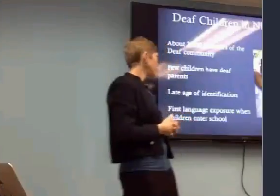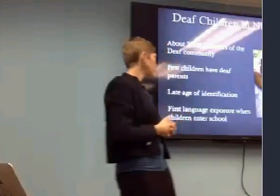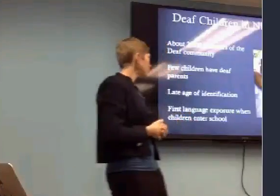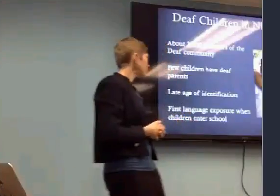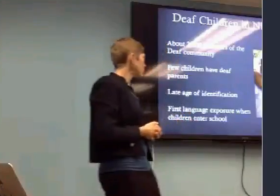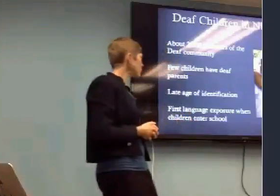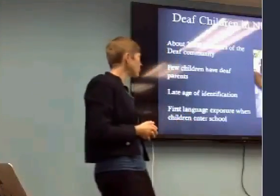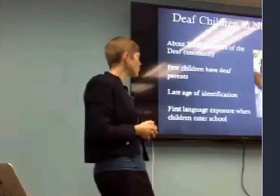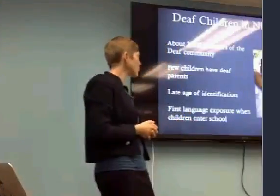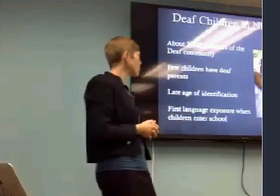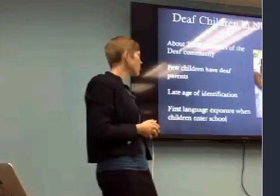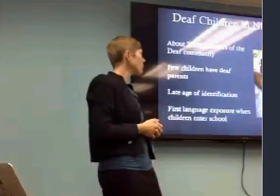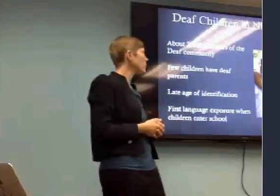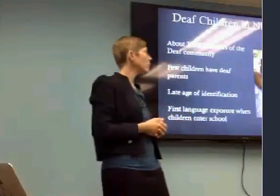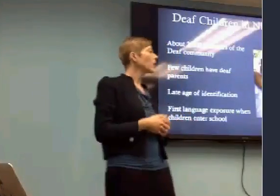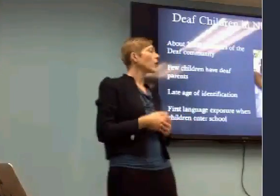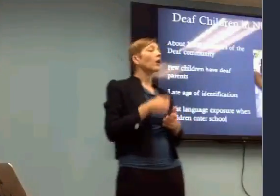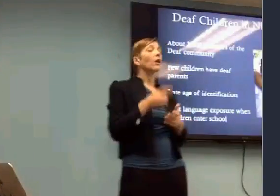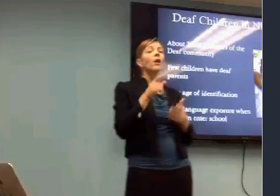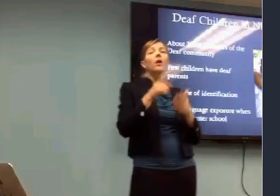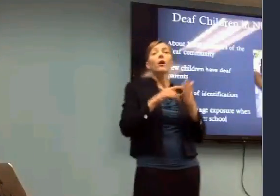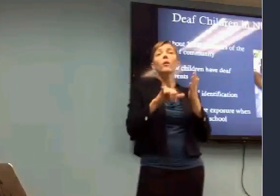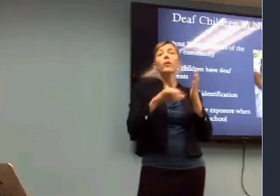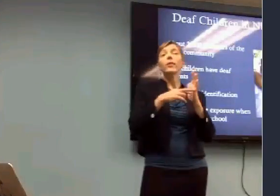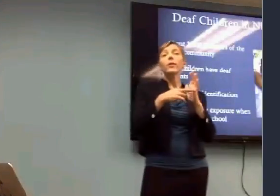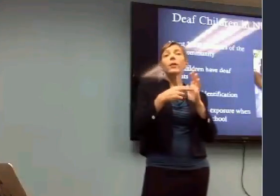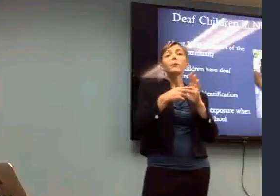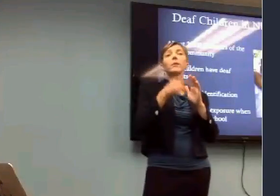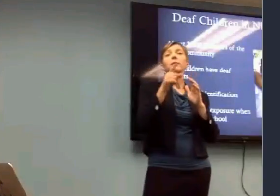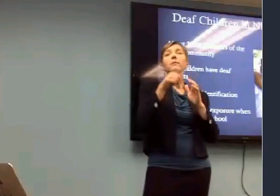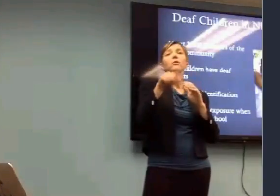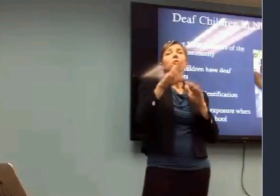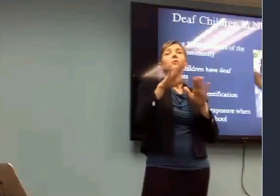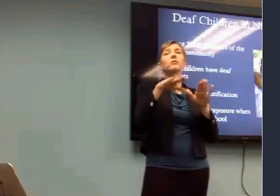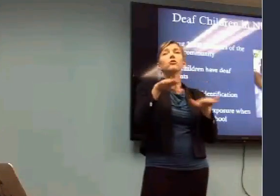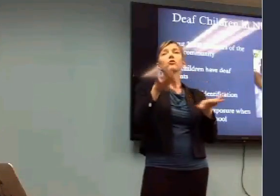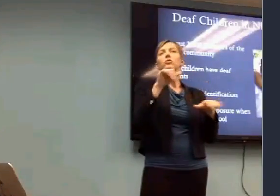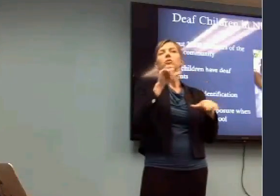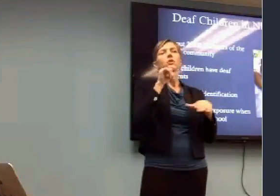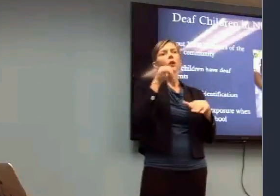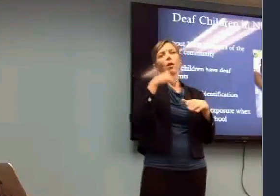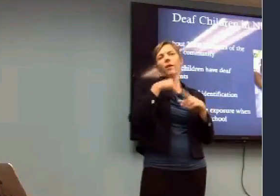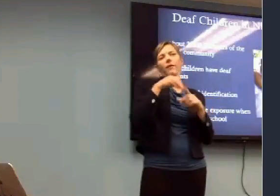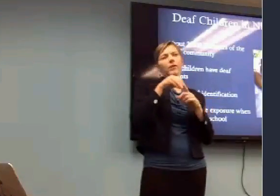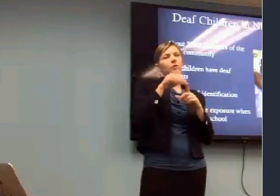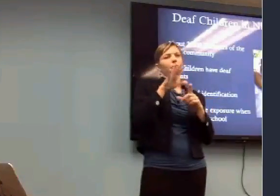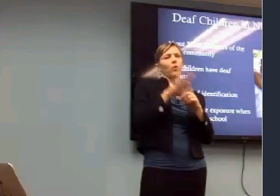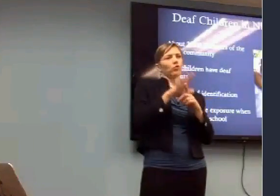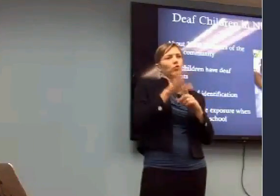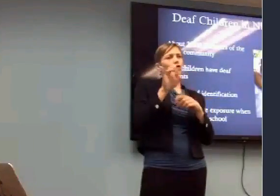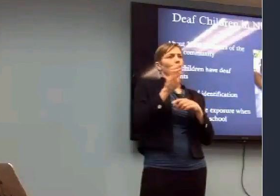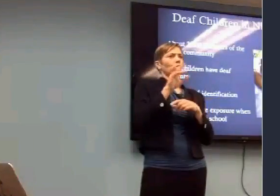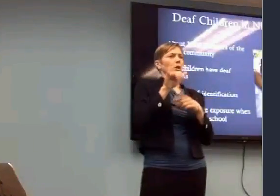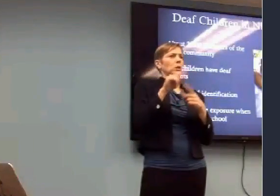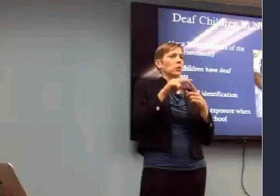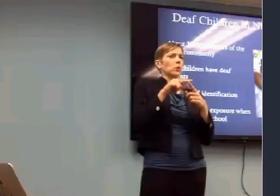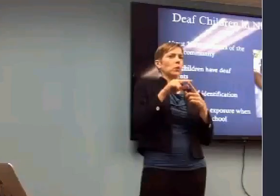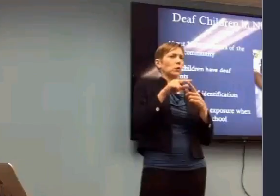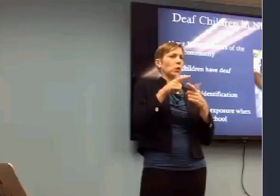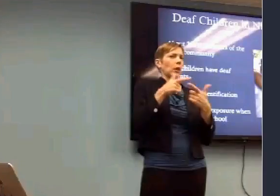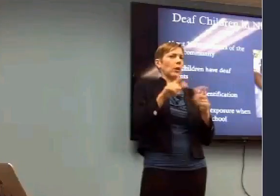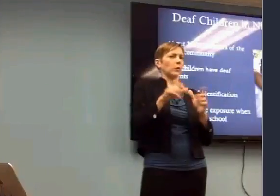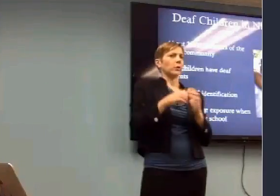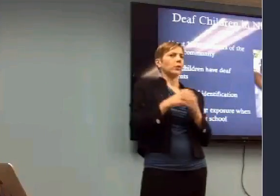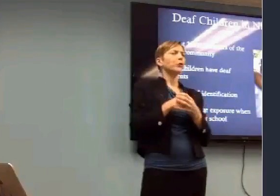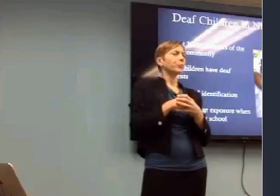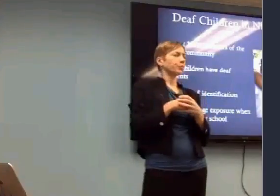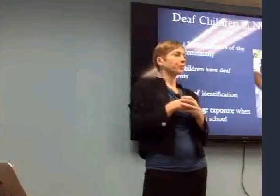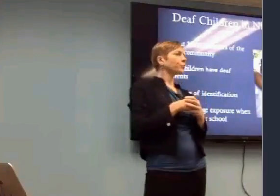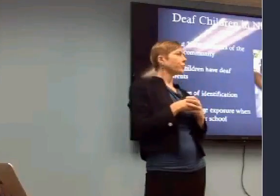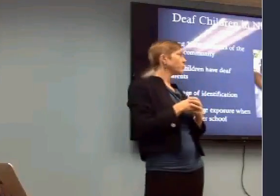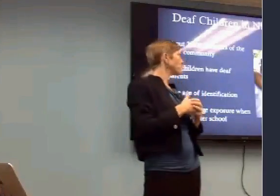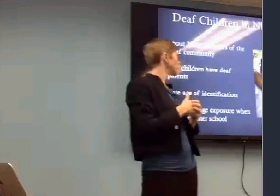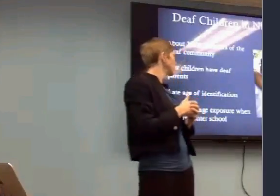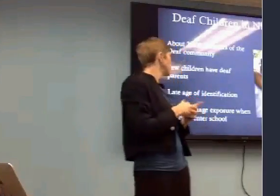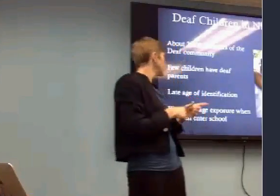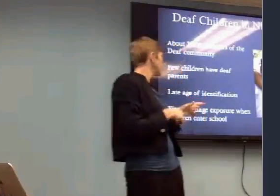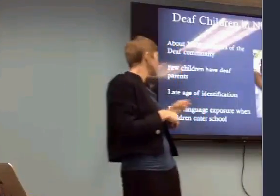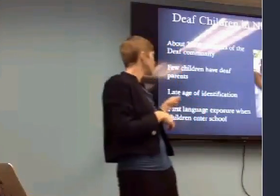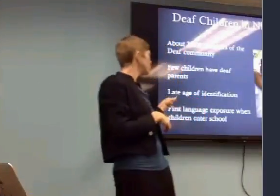very few deaf children have deaf parents in Nicaragua, just like in the United States. And what this means is that these deaf children are not having early exposure to language, just like in